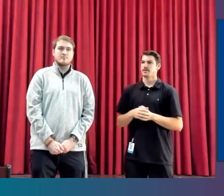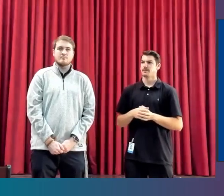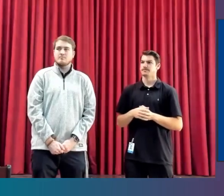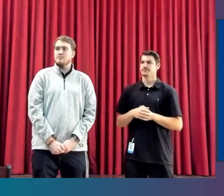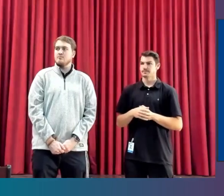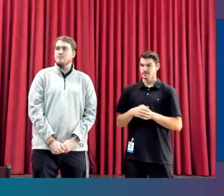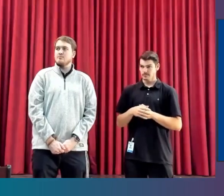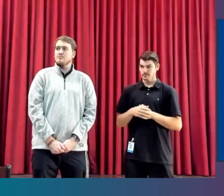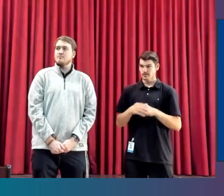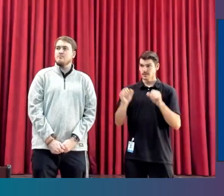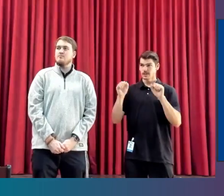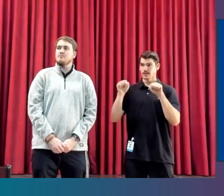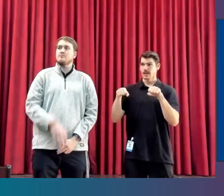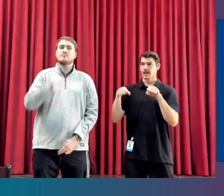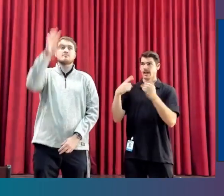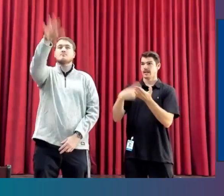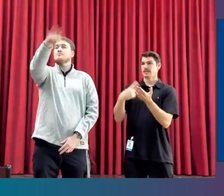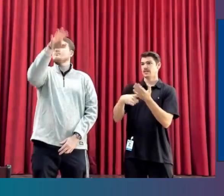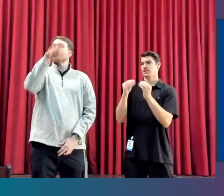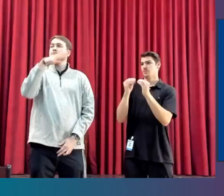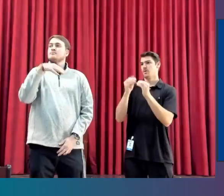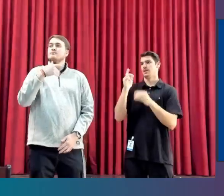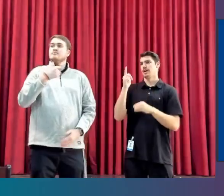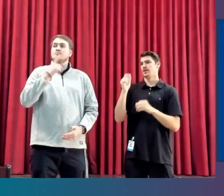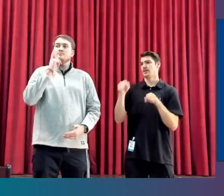We'll talk more after. I'll get your next step.